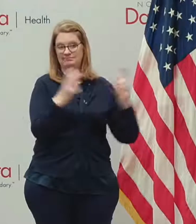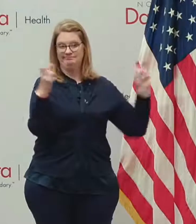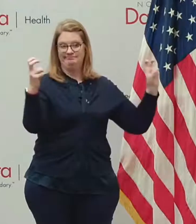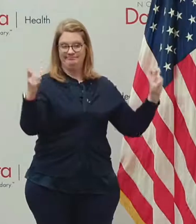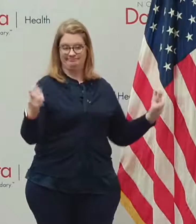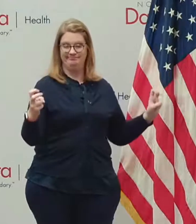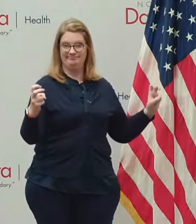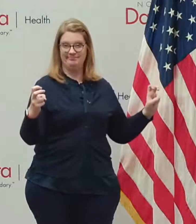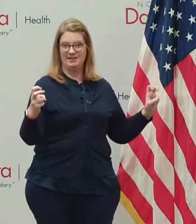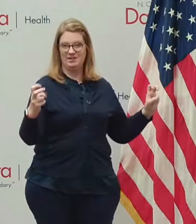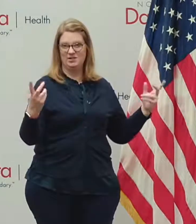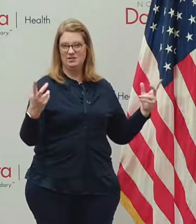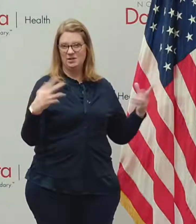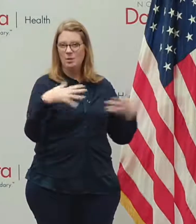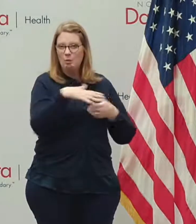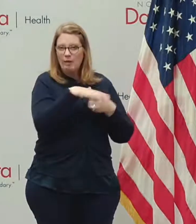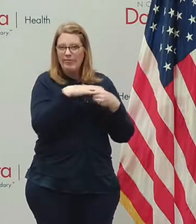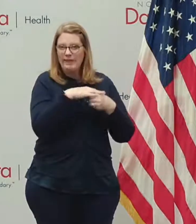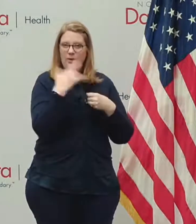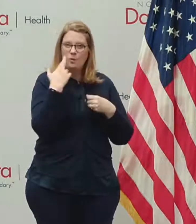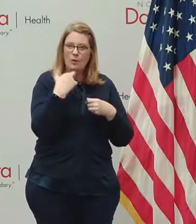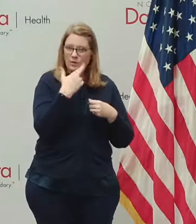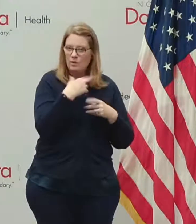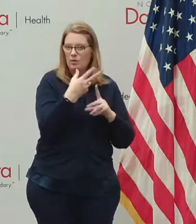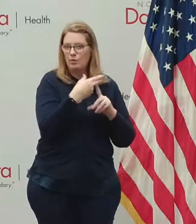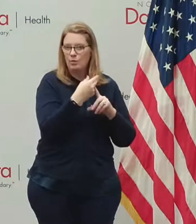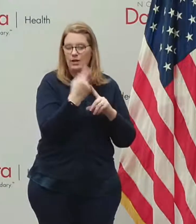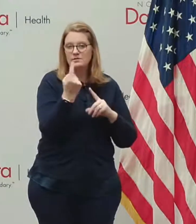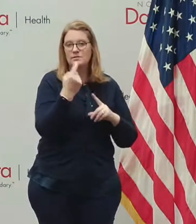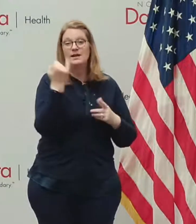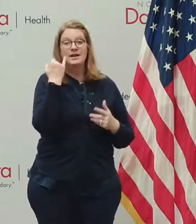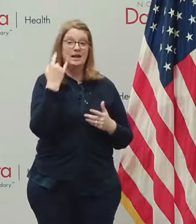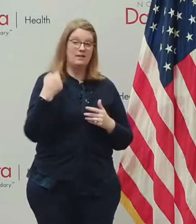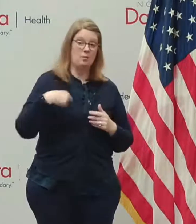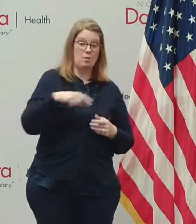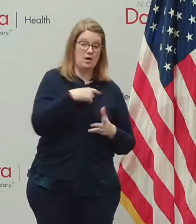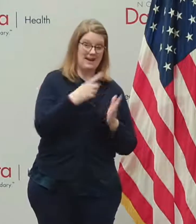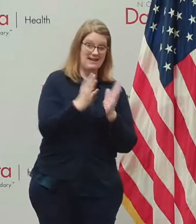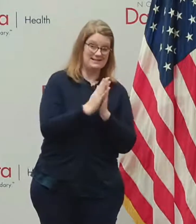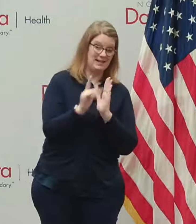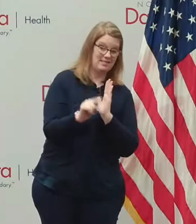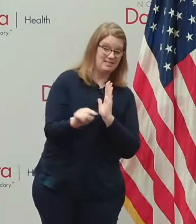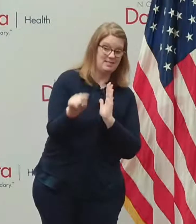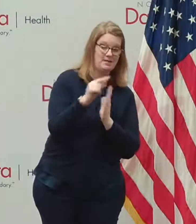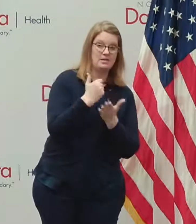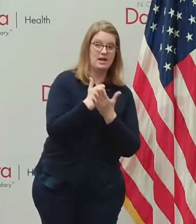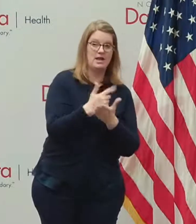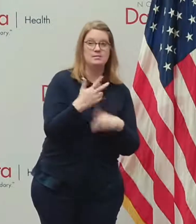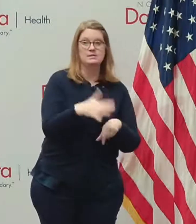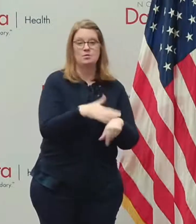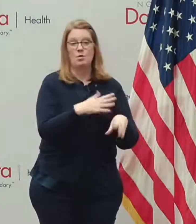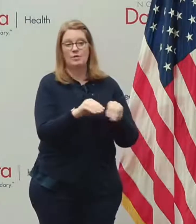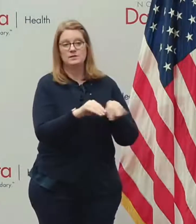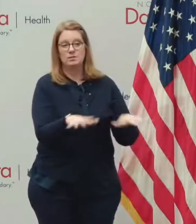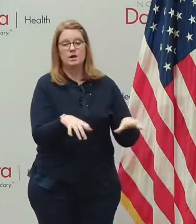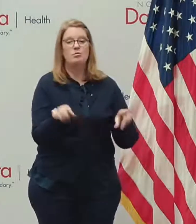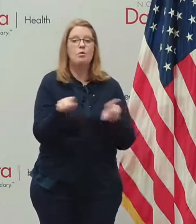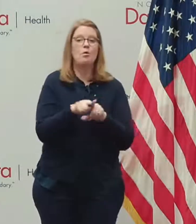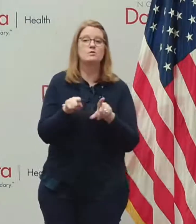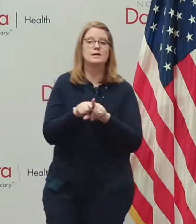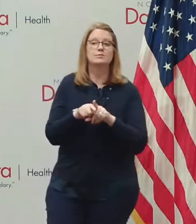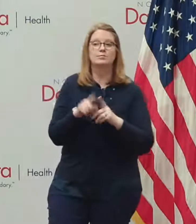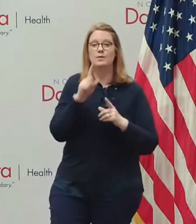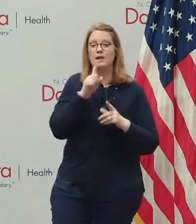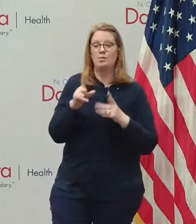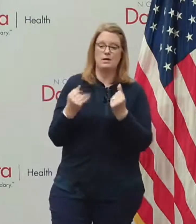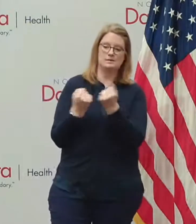within hospitality organizations. If we're asking them to do their part to help slow the spread, we also want to stand up and give